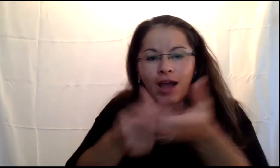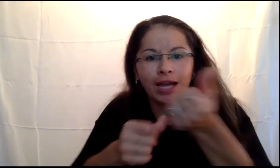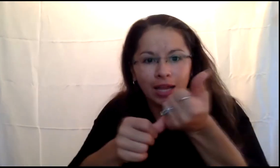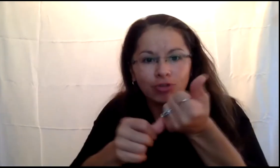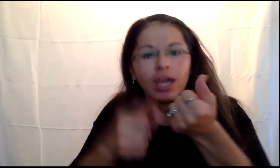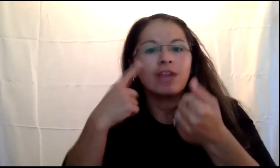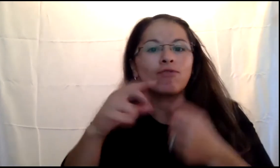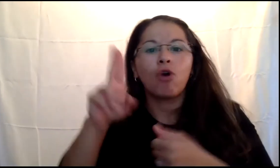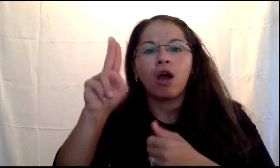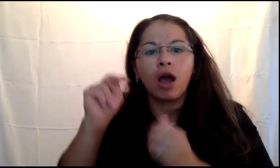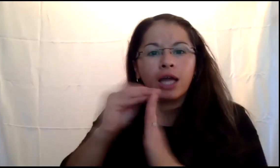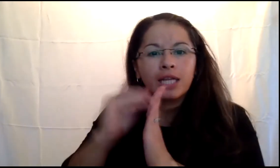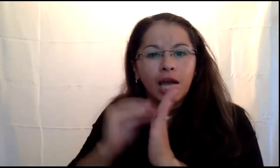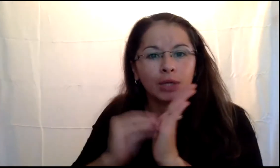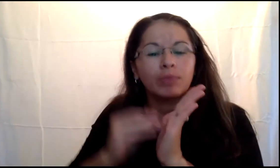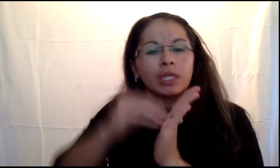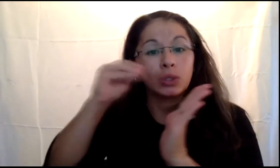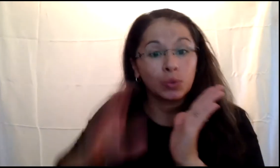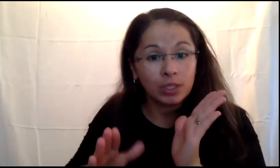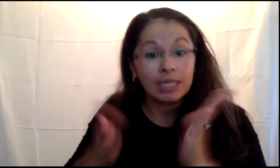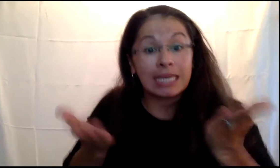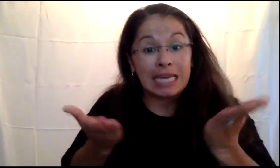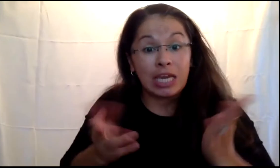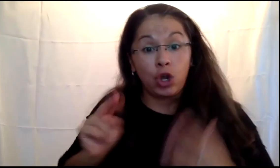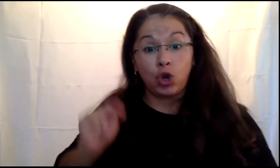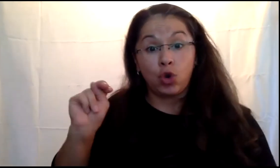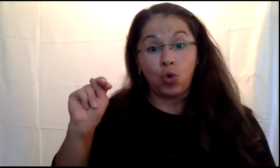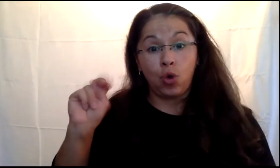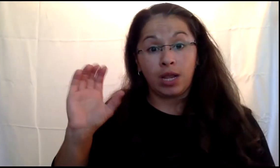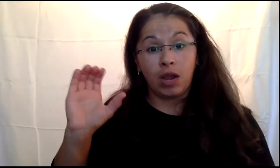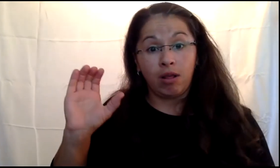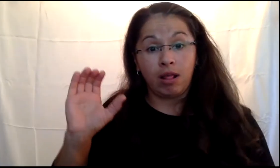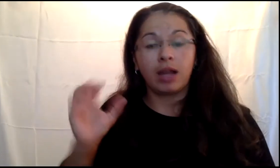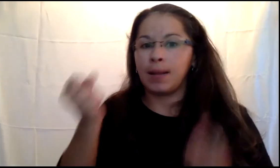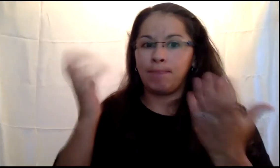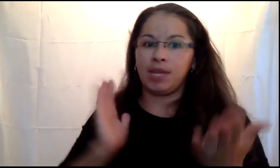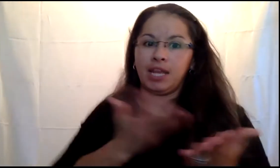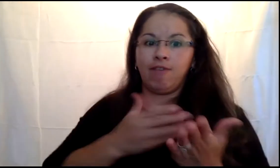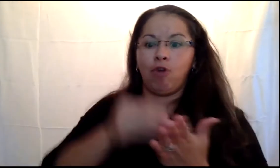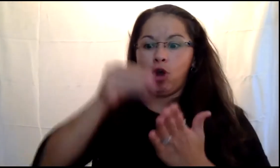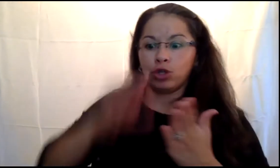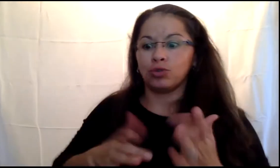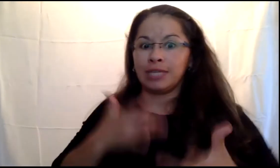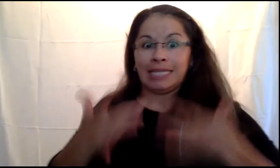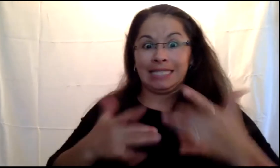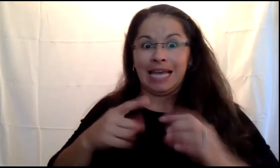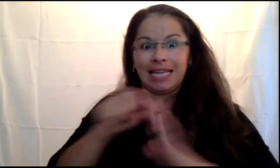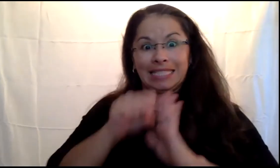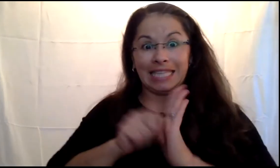here in North Carolina, a lot of our students are very excited about our state universities, but our undocumented students will end up at